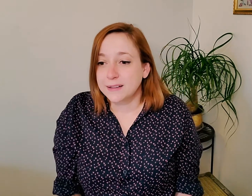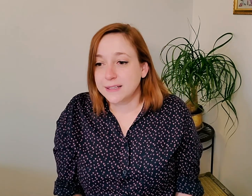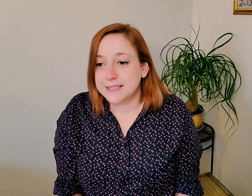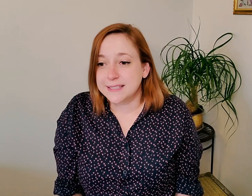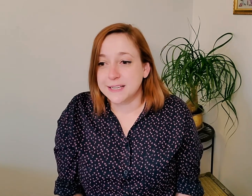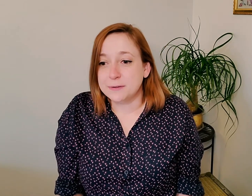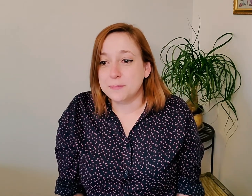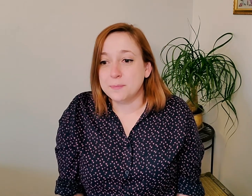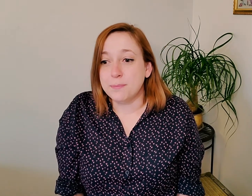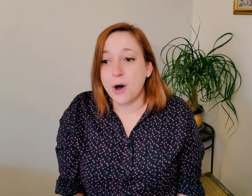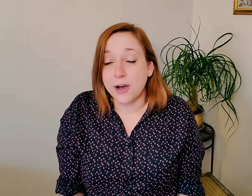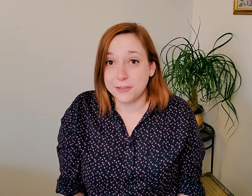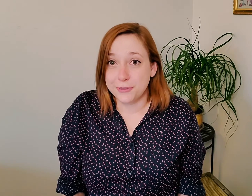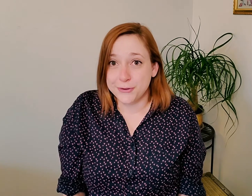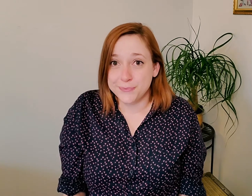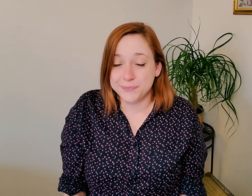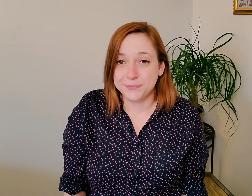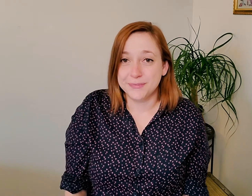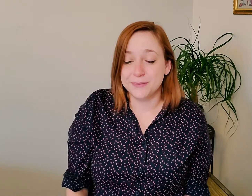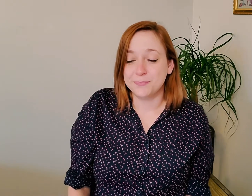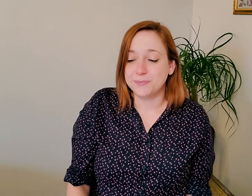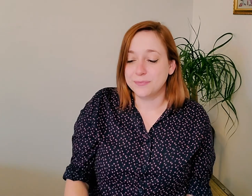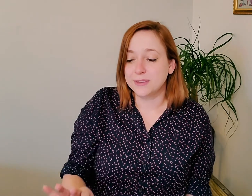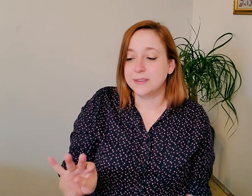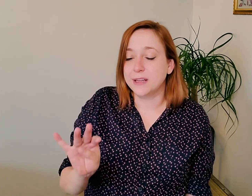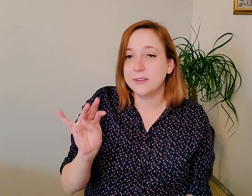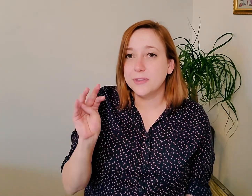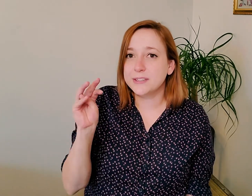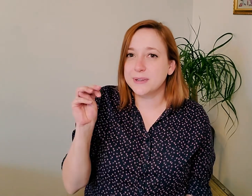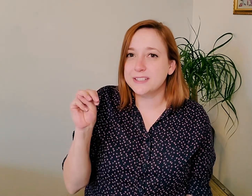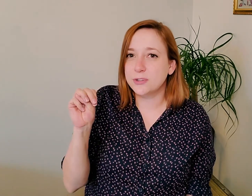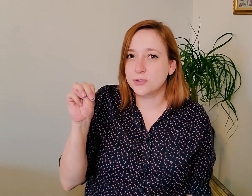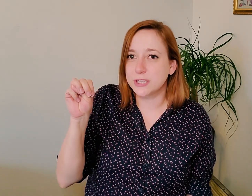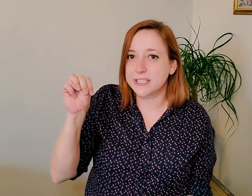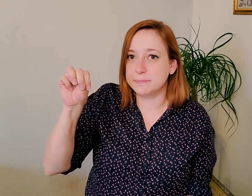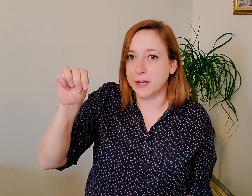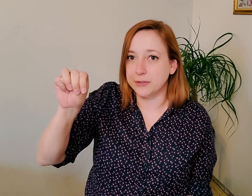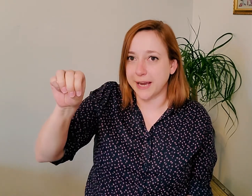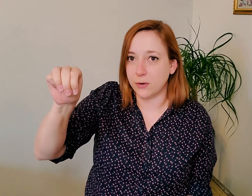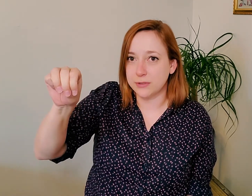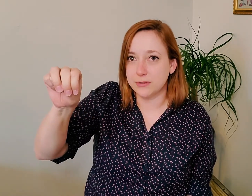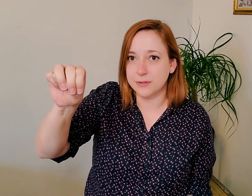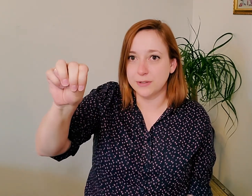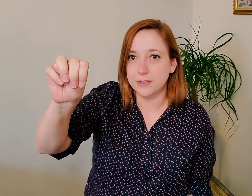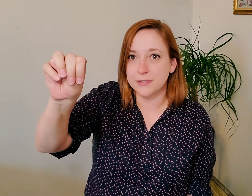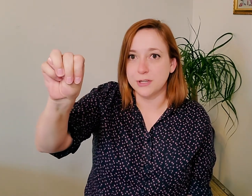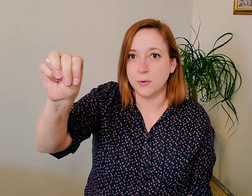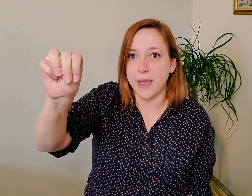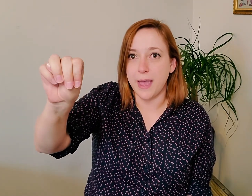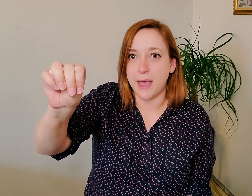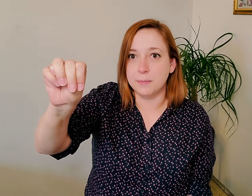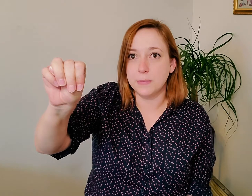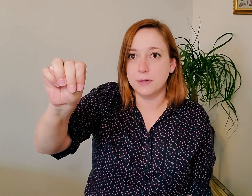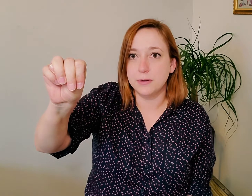Let's see, moth. Now this one is usually spelled out. So